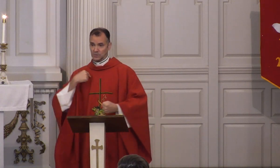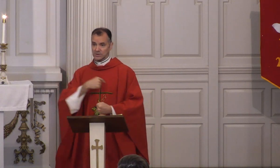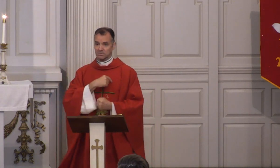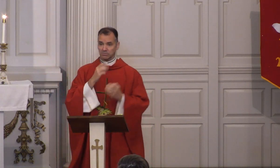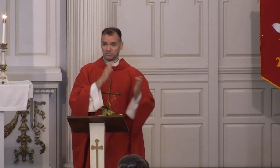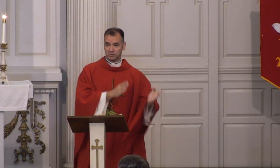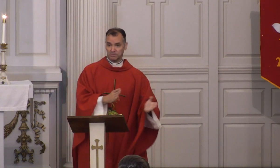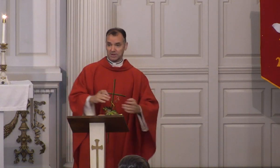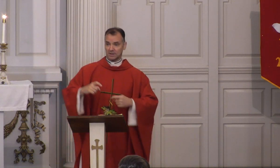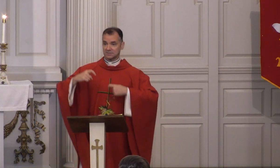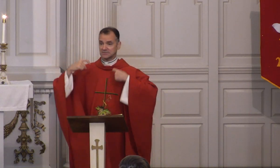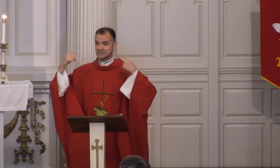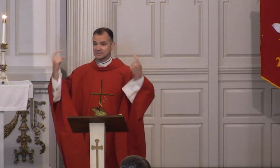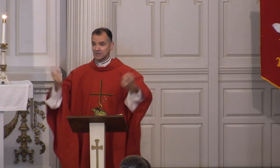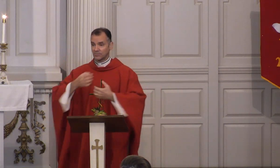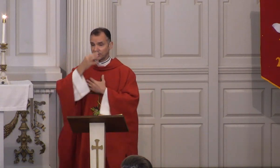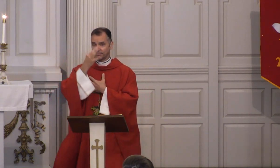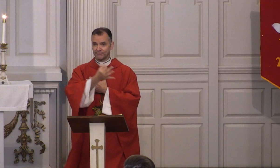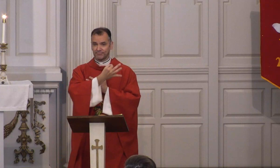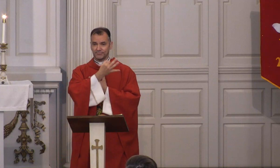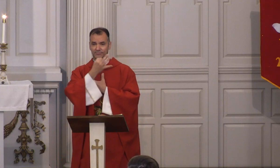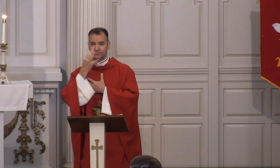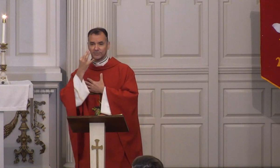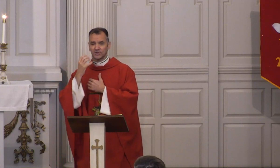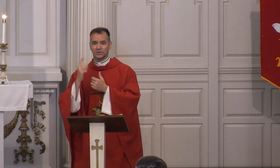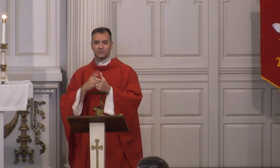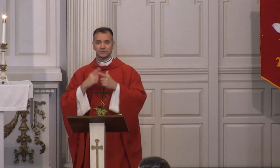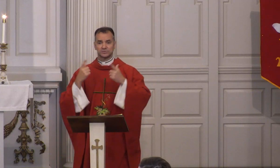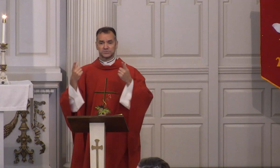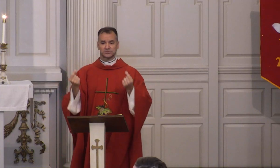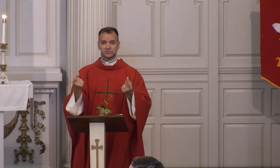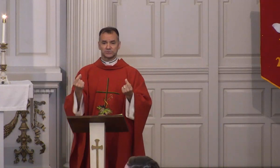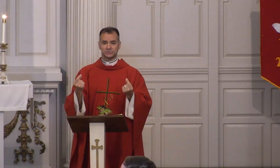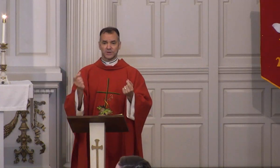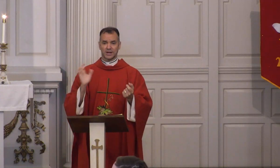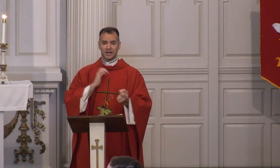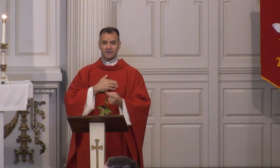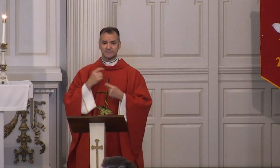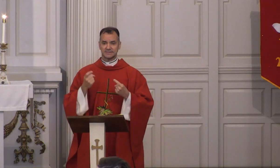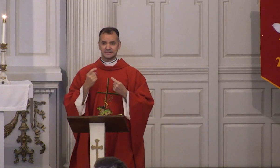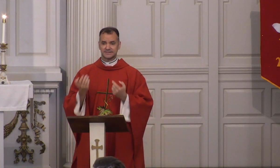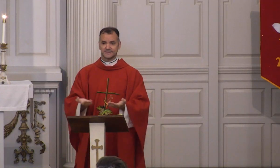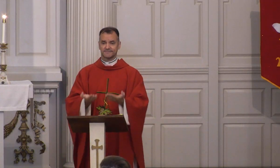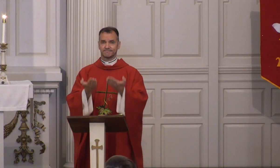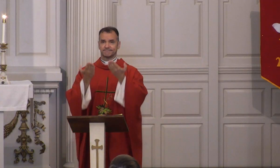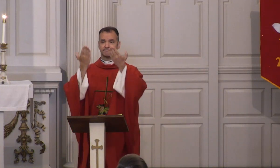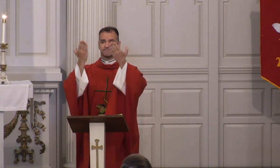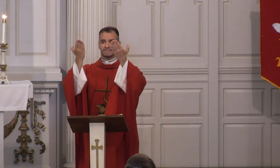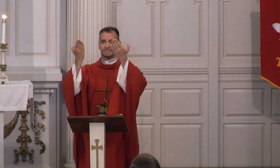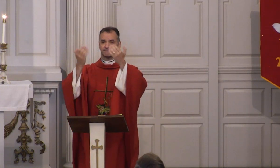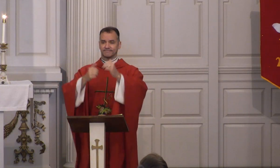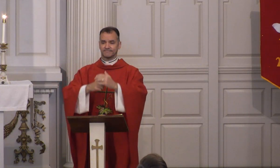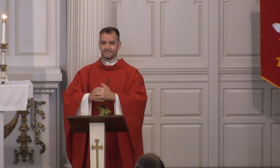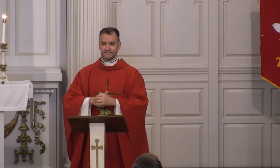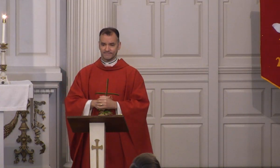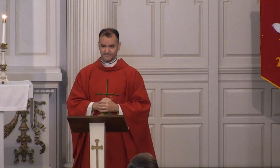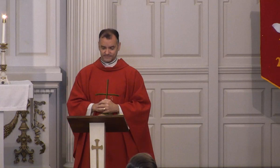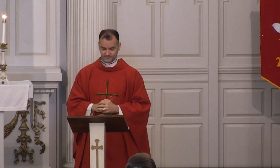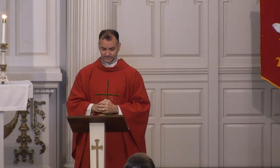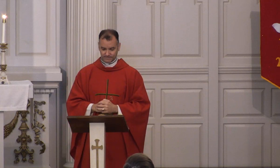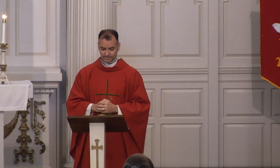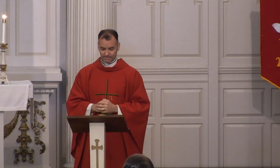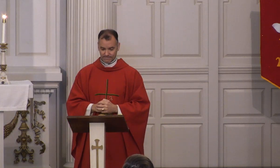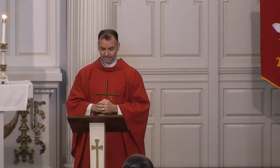Brothers and sisters, let us acknowledge our sins and so prepare ourselves to celebrate the sacred mysteries.